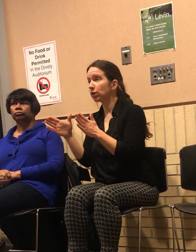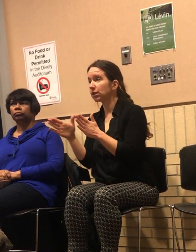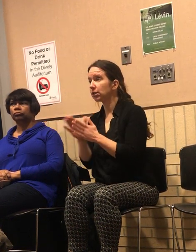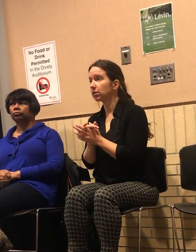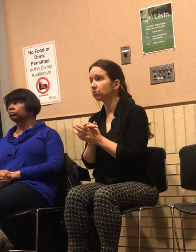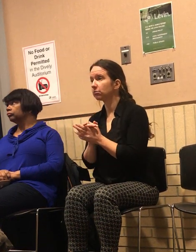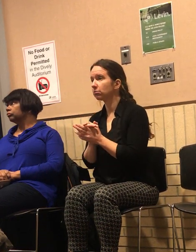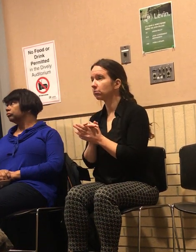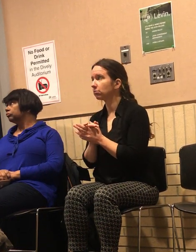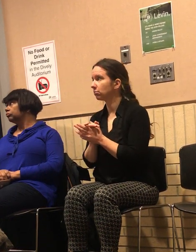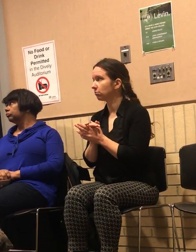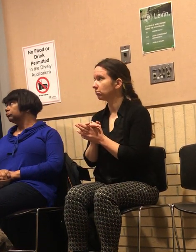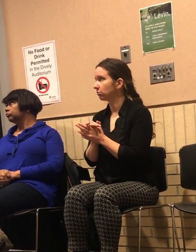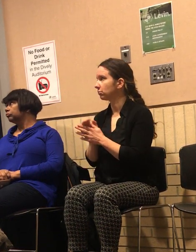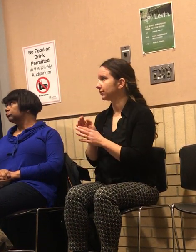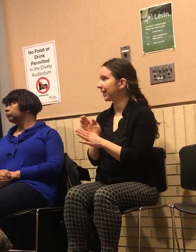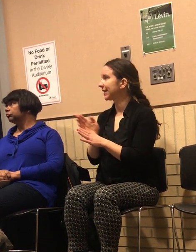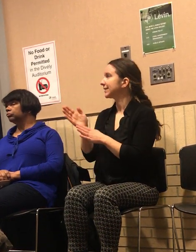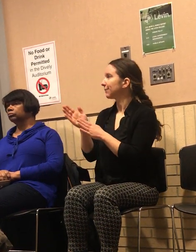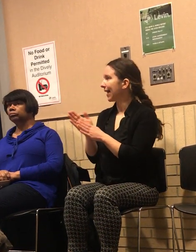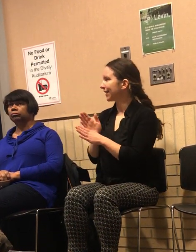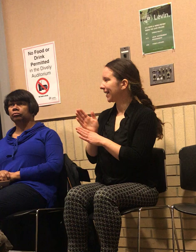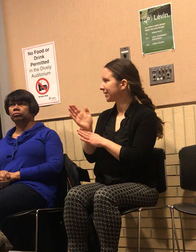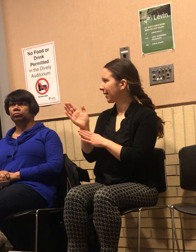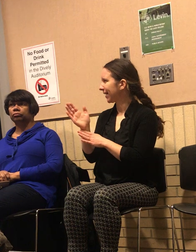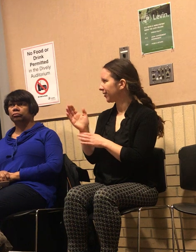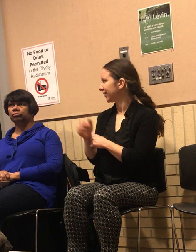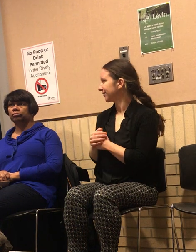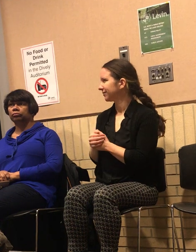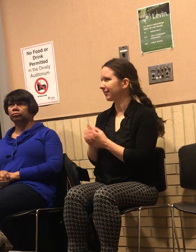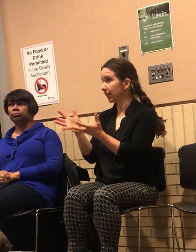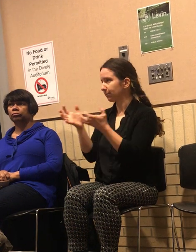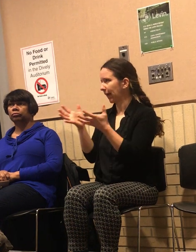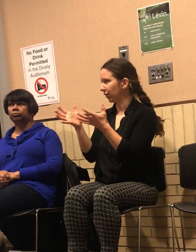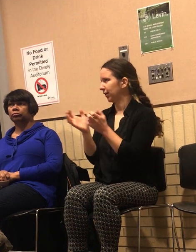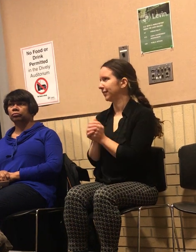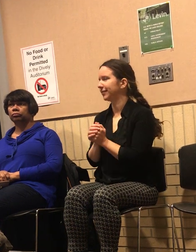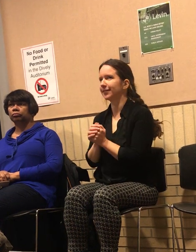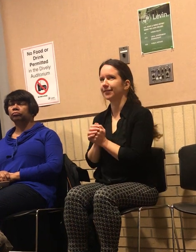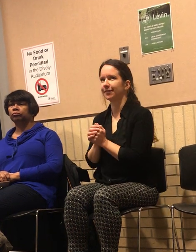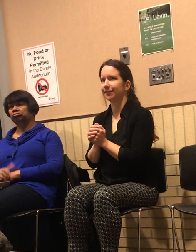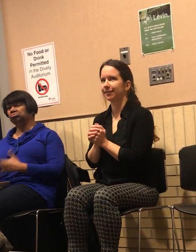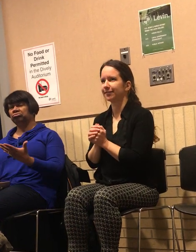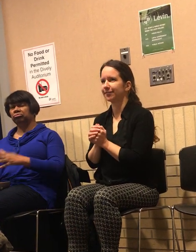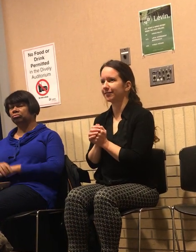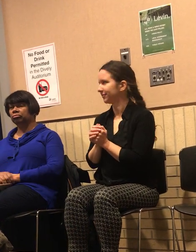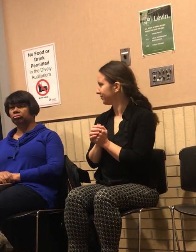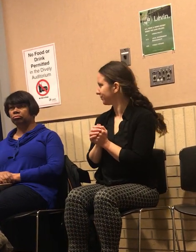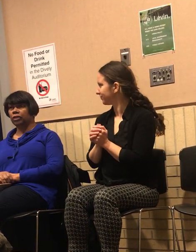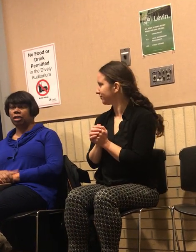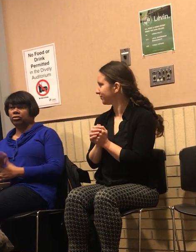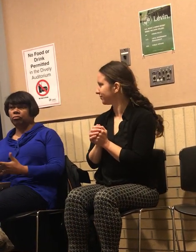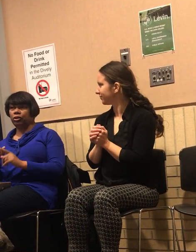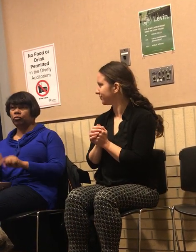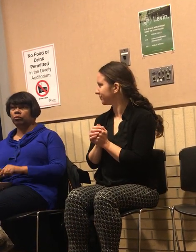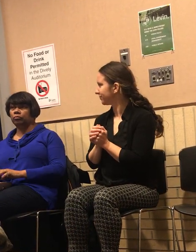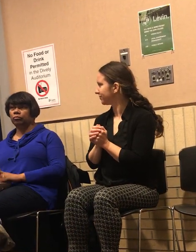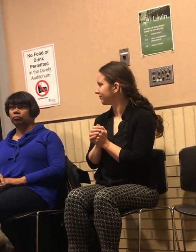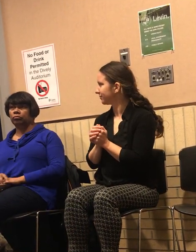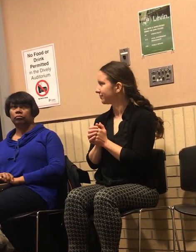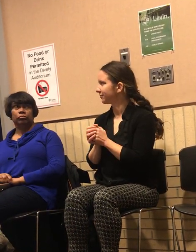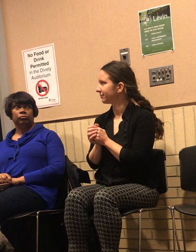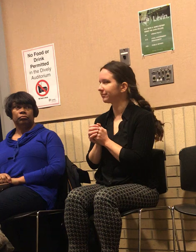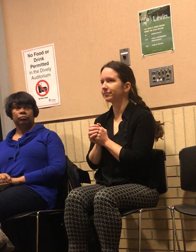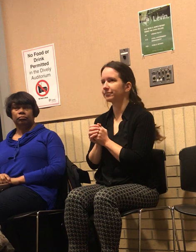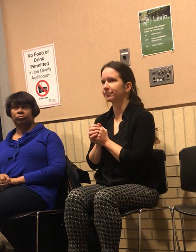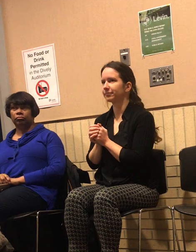Okay. Aspiring graduate. Like I said, I always tell people that I really,